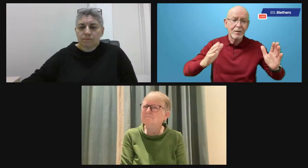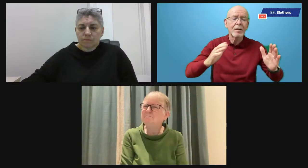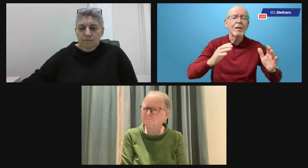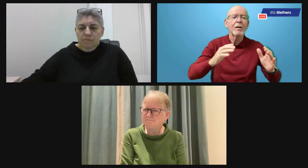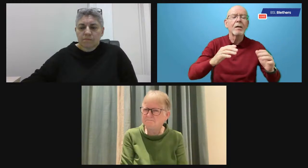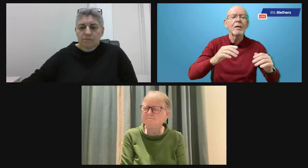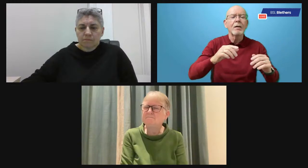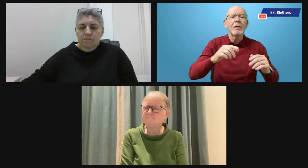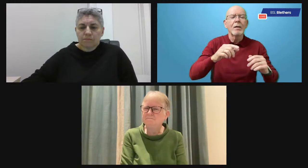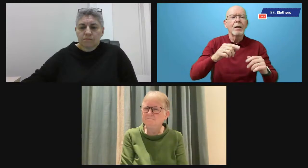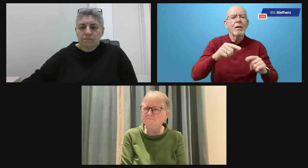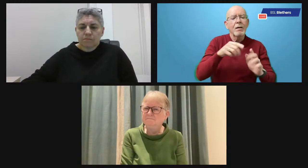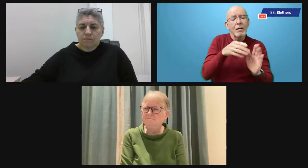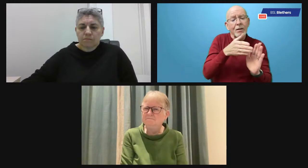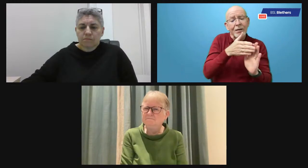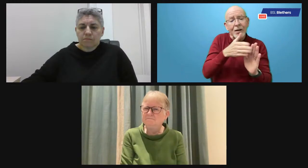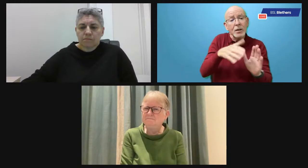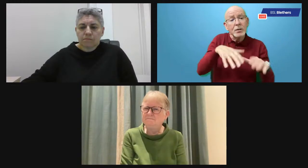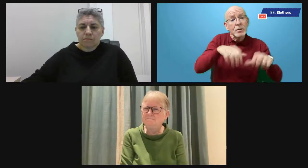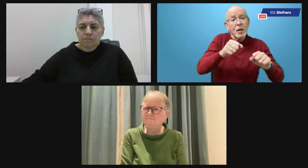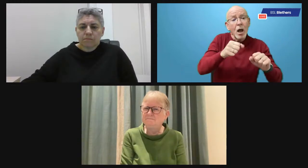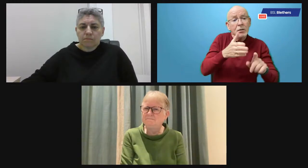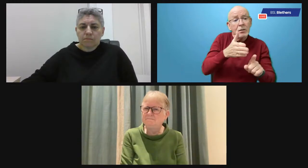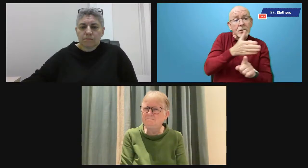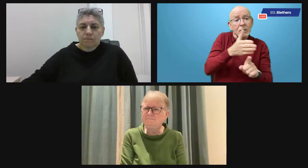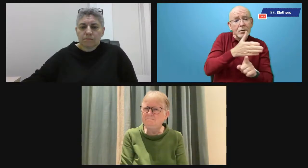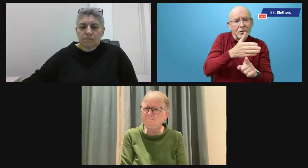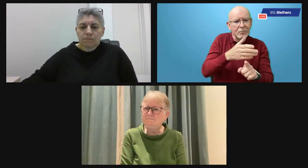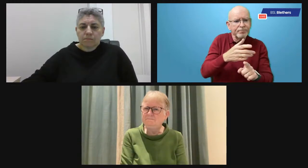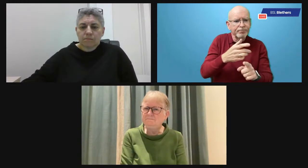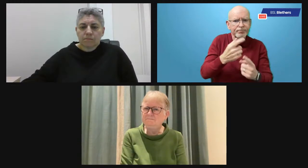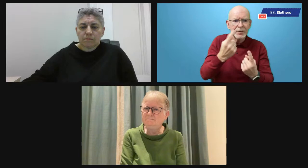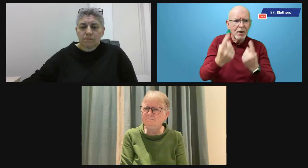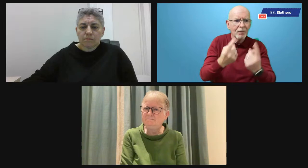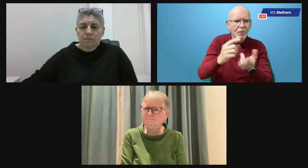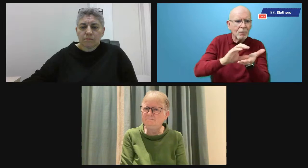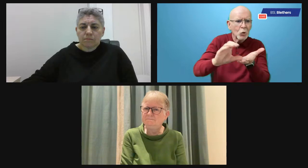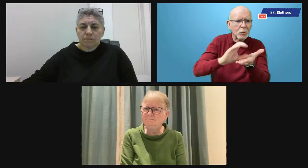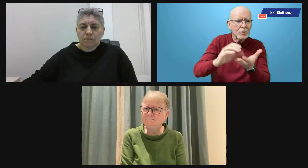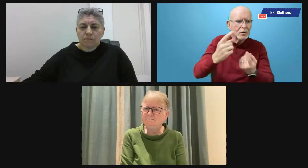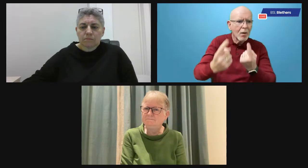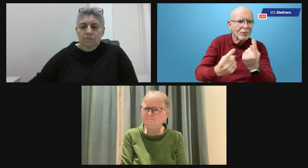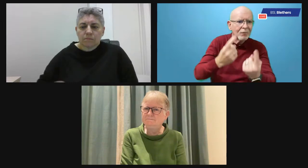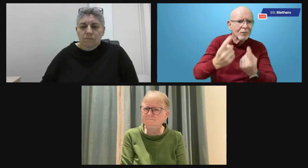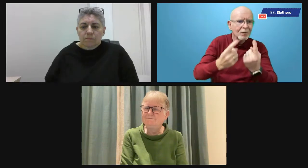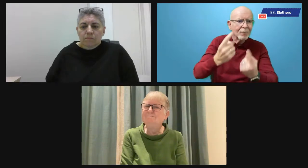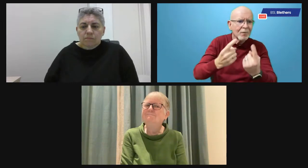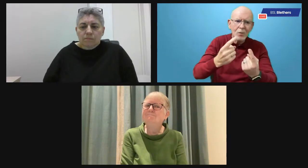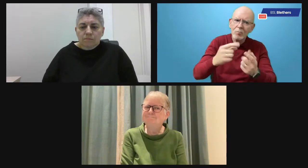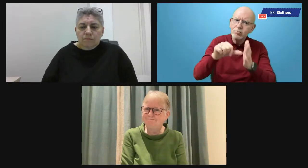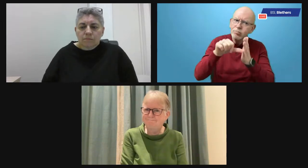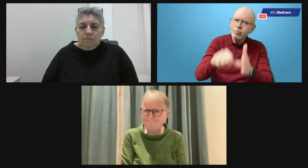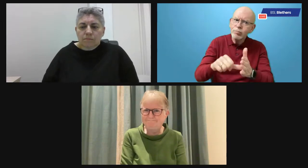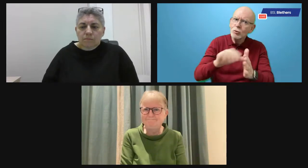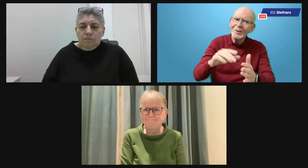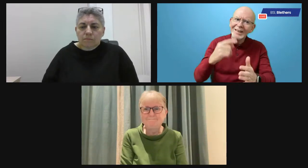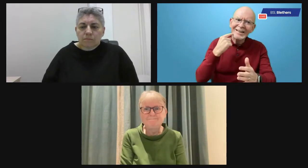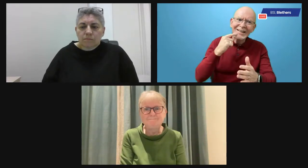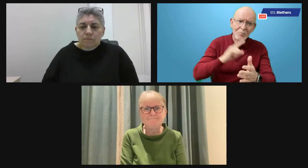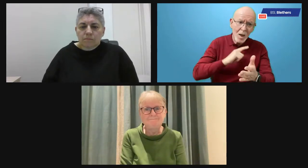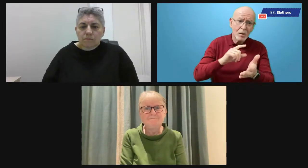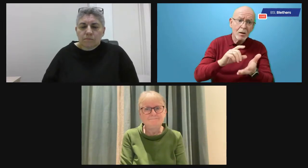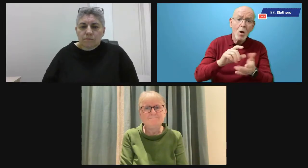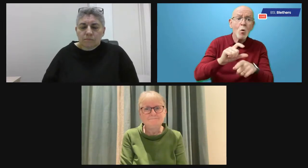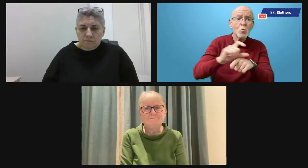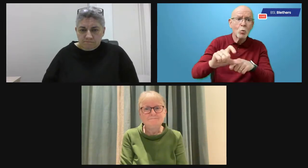years, for that period of 10 years, and just before That that, was Durham. yeah, Yeah. it was